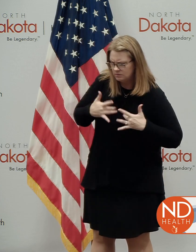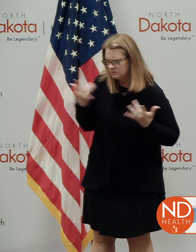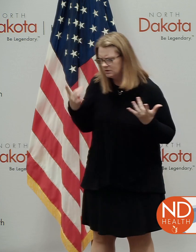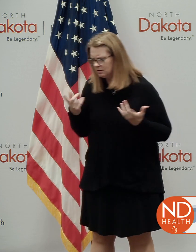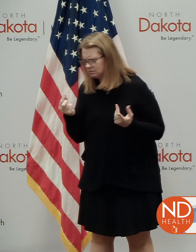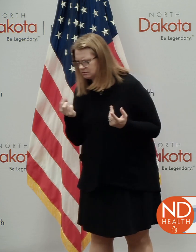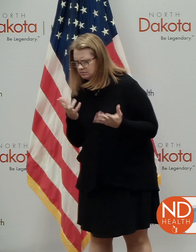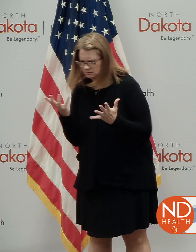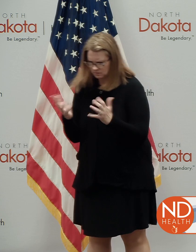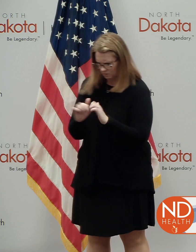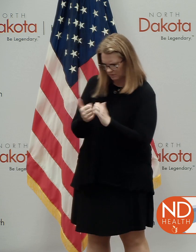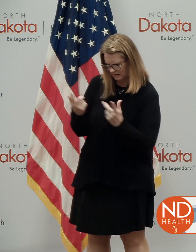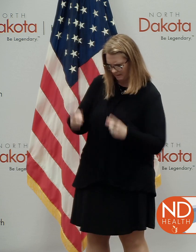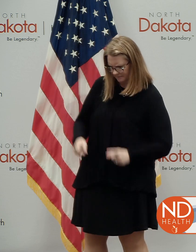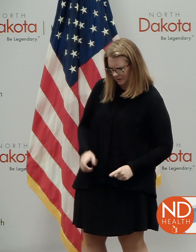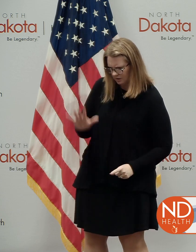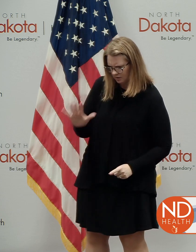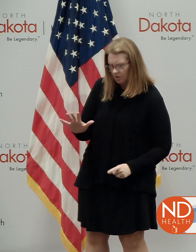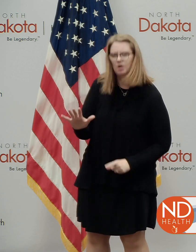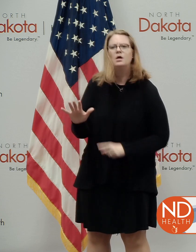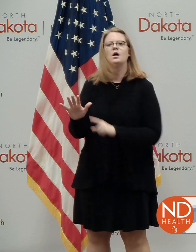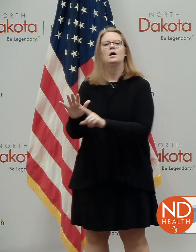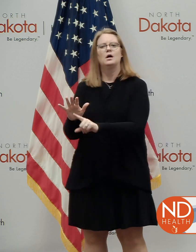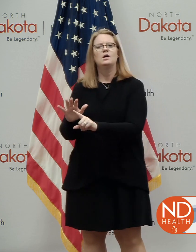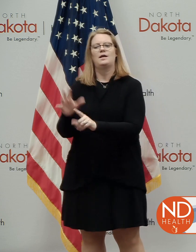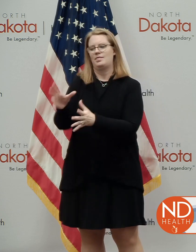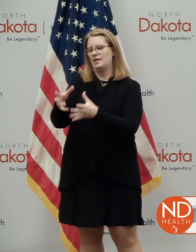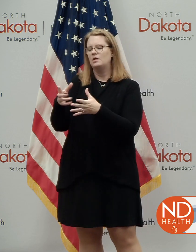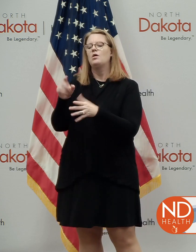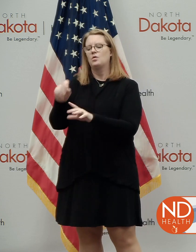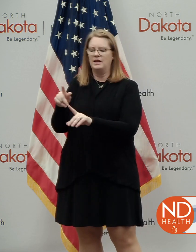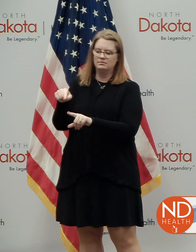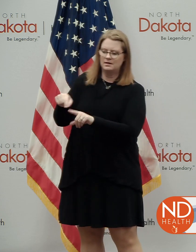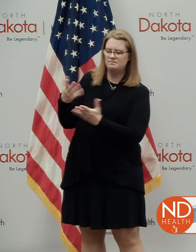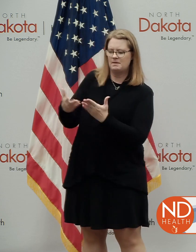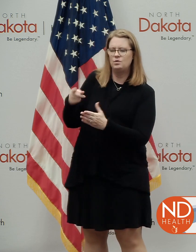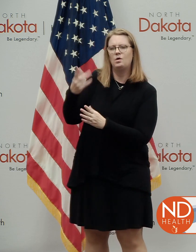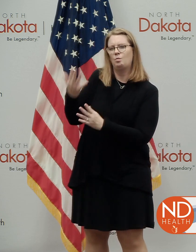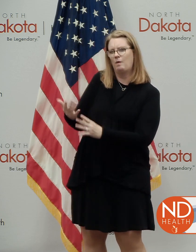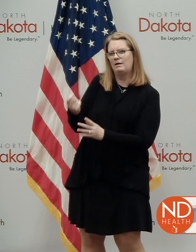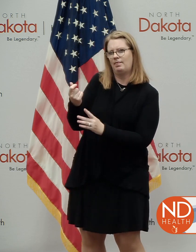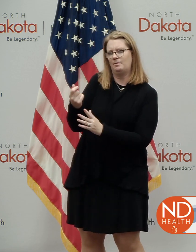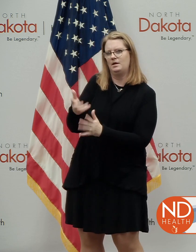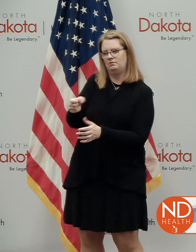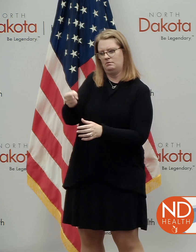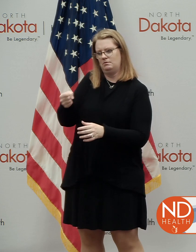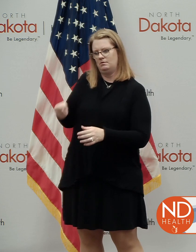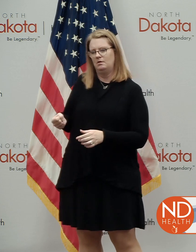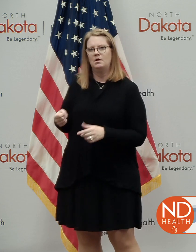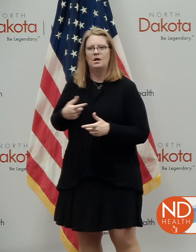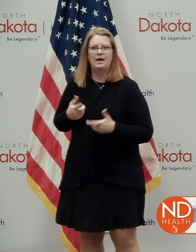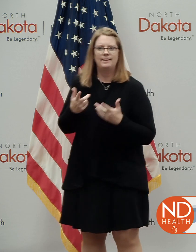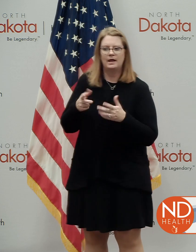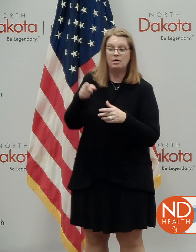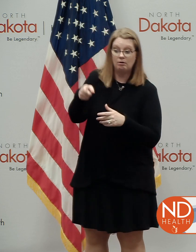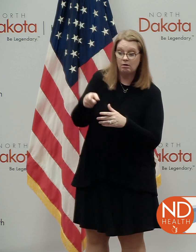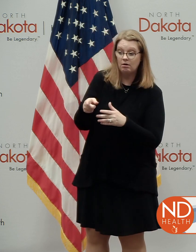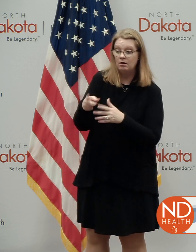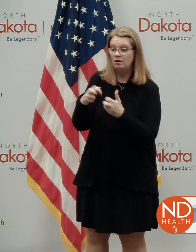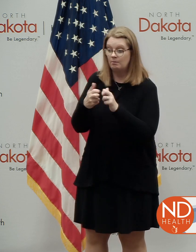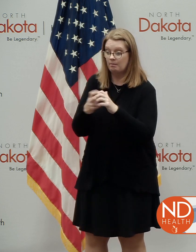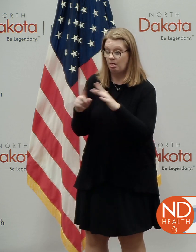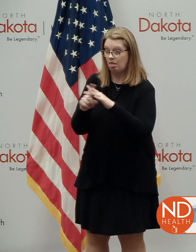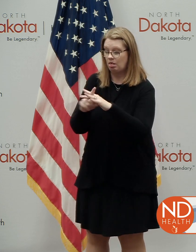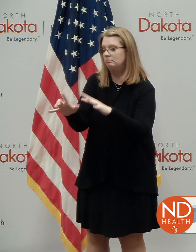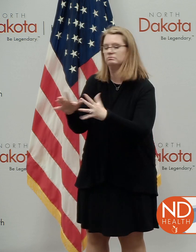everything else going on. And so as each patient encounter across our state is handled, it's handled